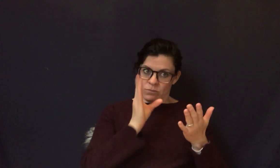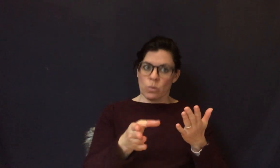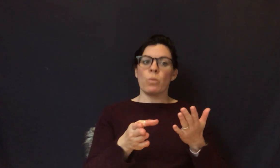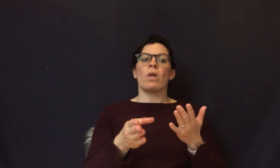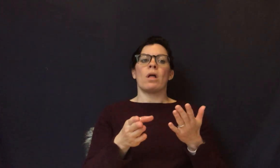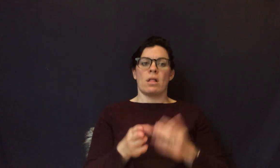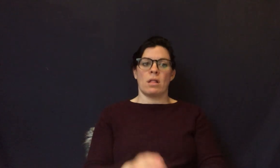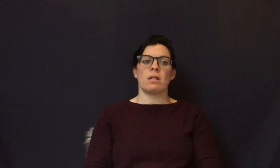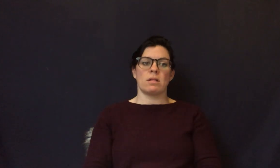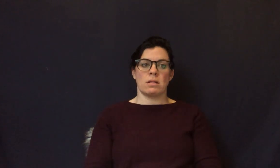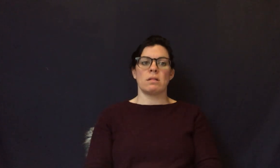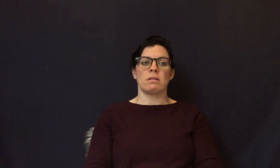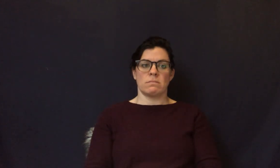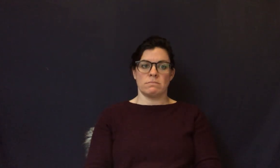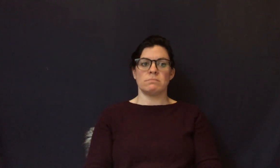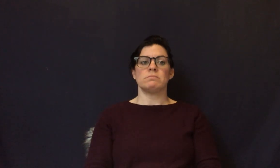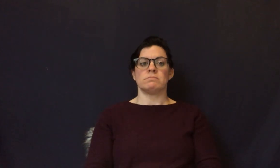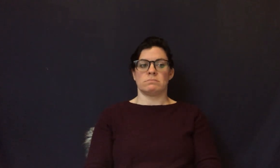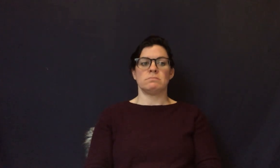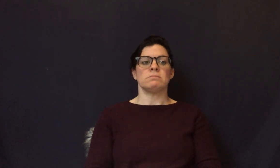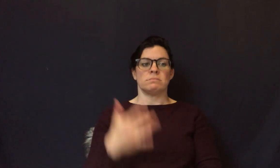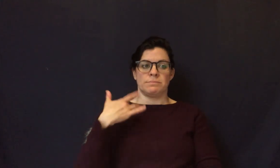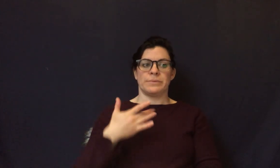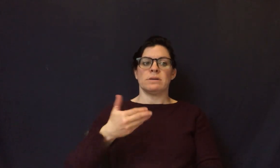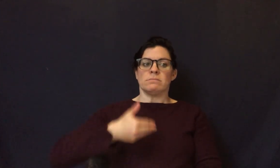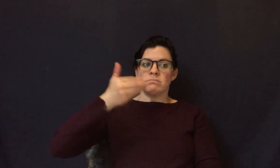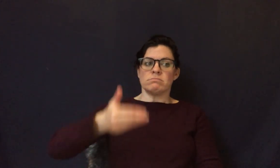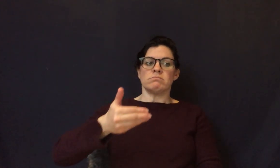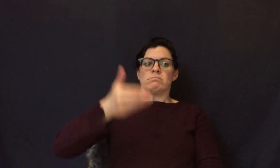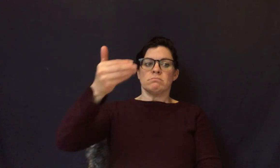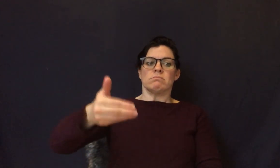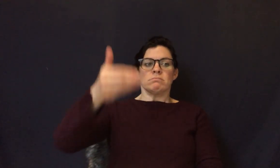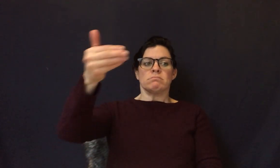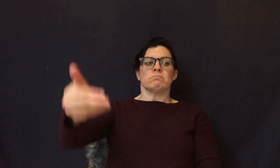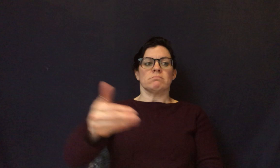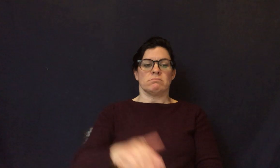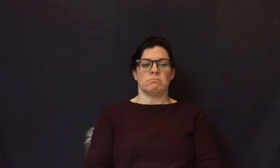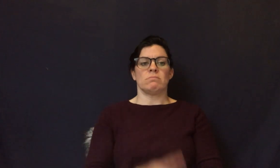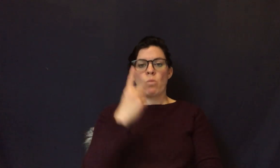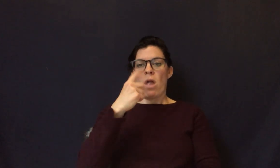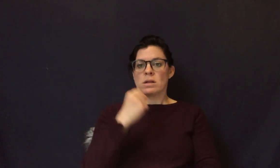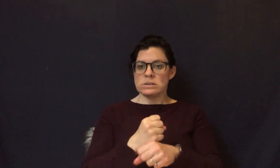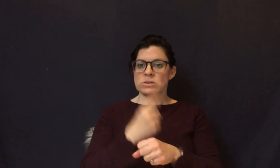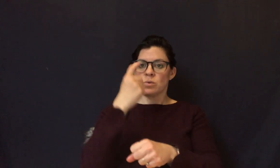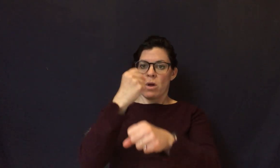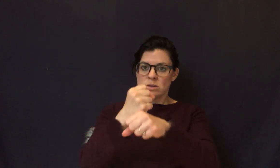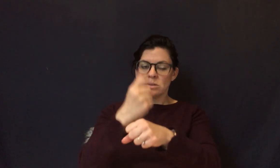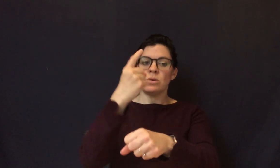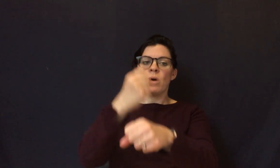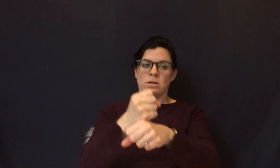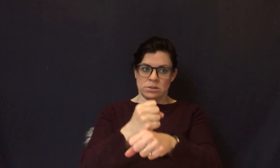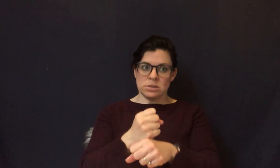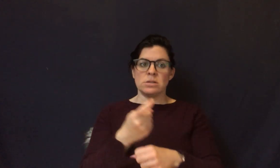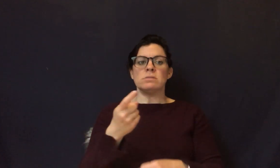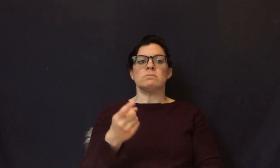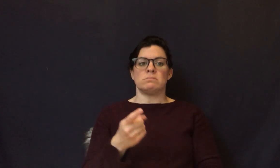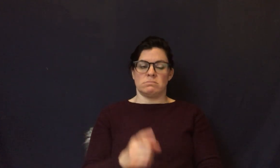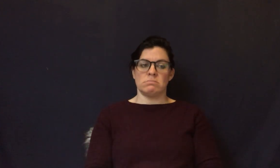So now this tag is good for 1 year, and it says so right on the tag that now we know we have